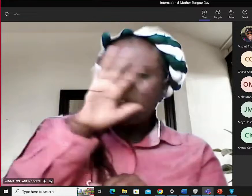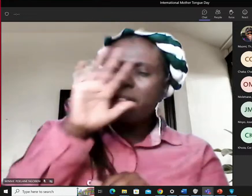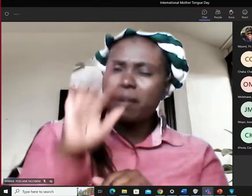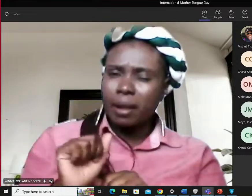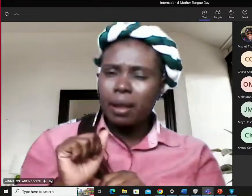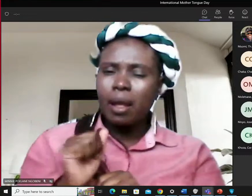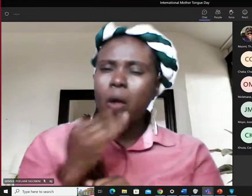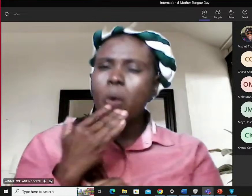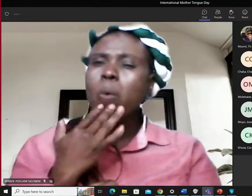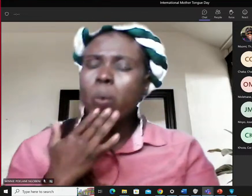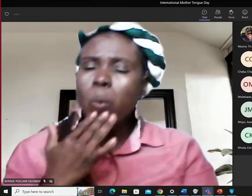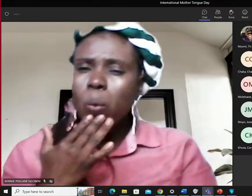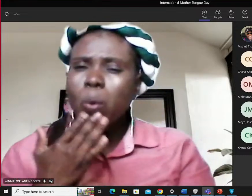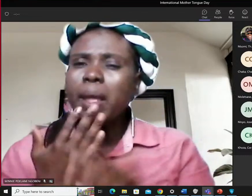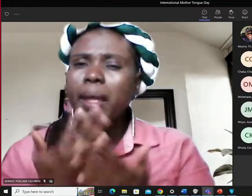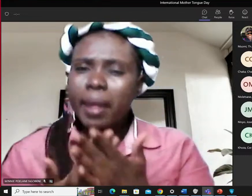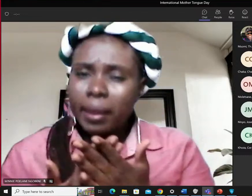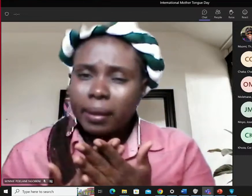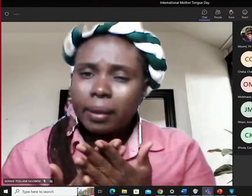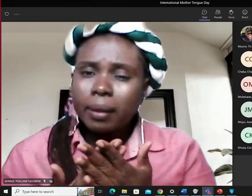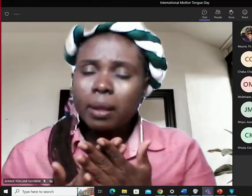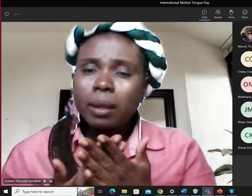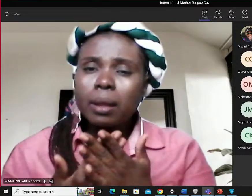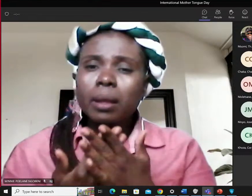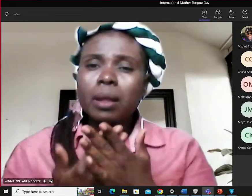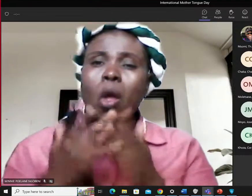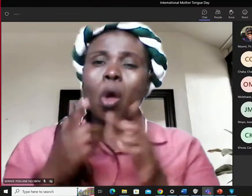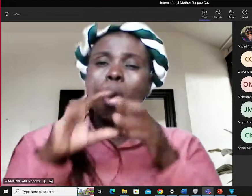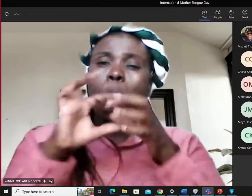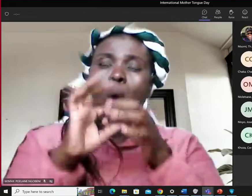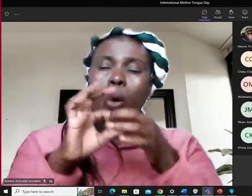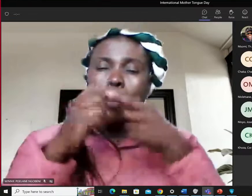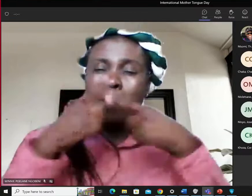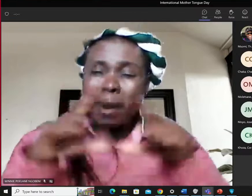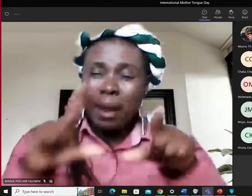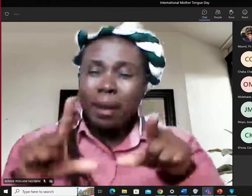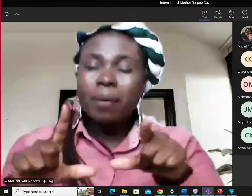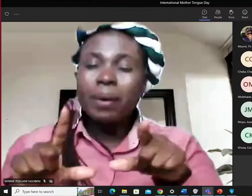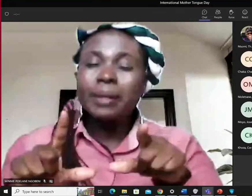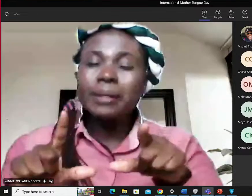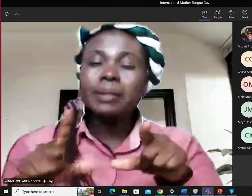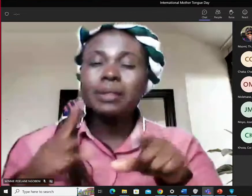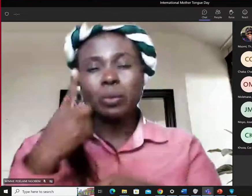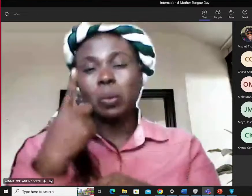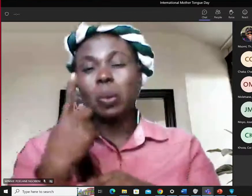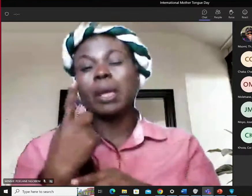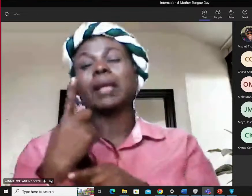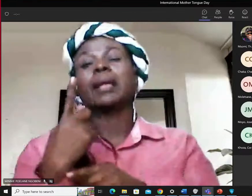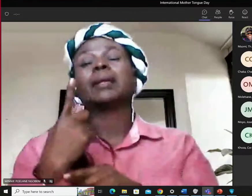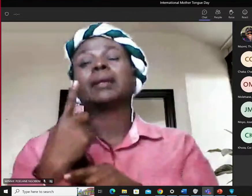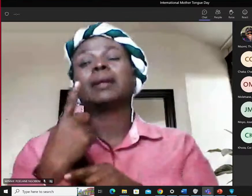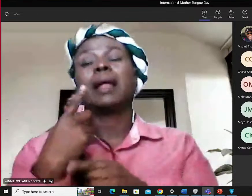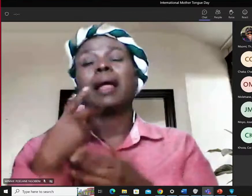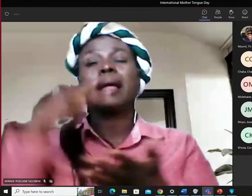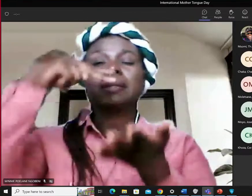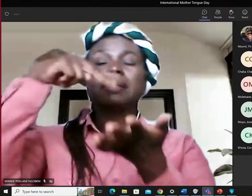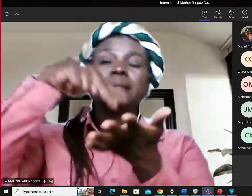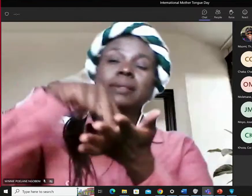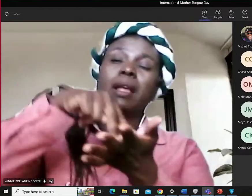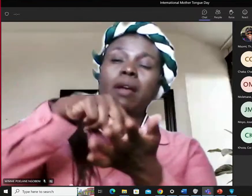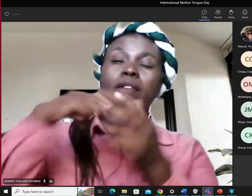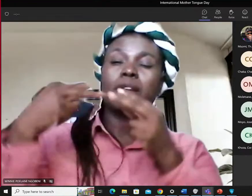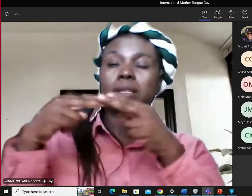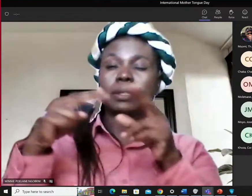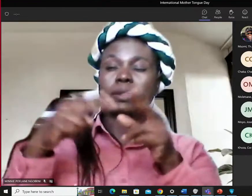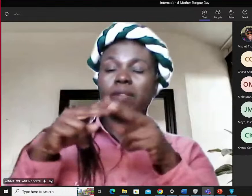impossible because the home languages are not one. I stand for 3 different sign languages